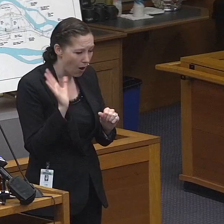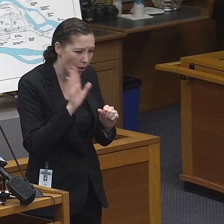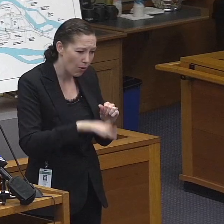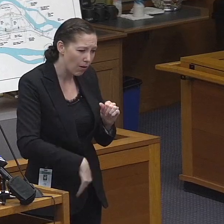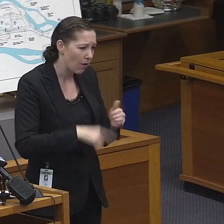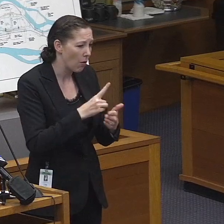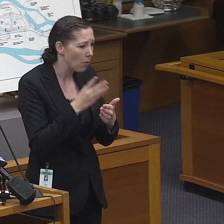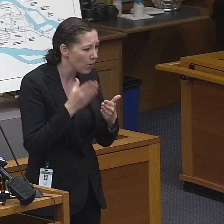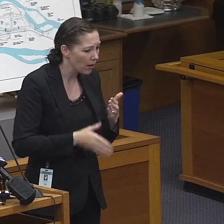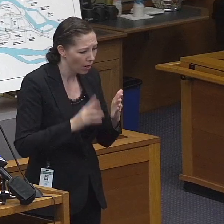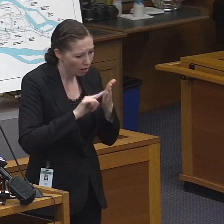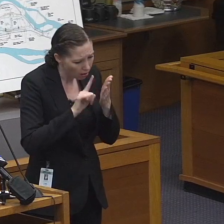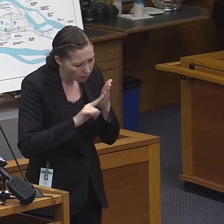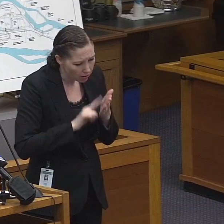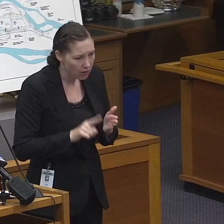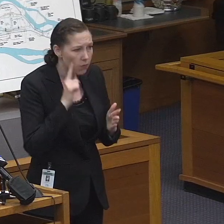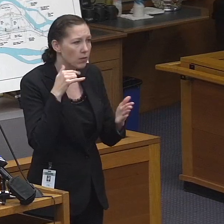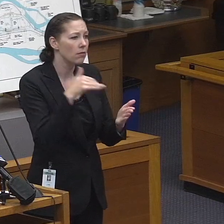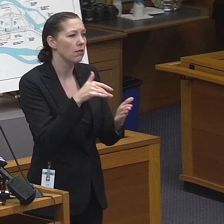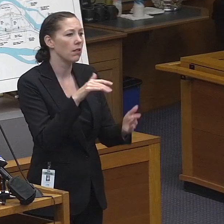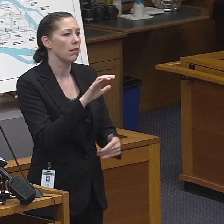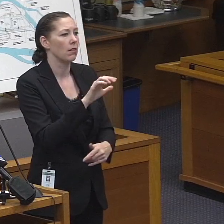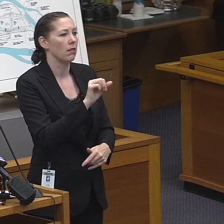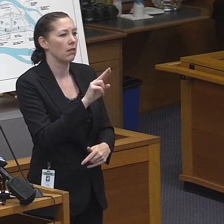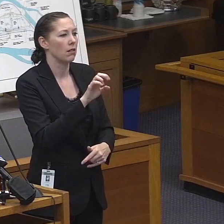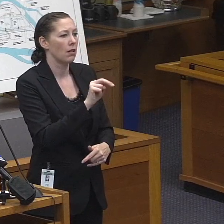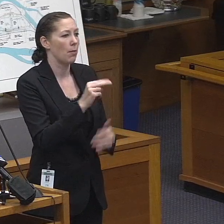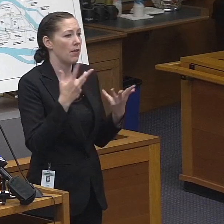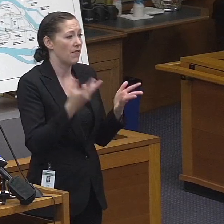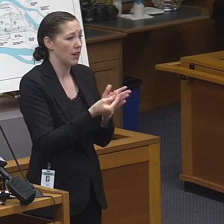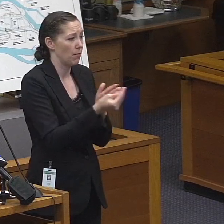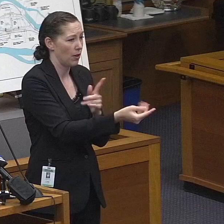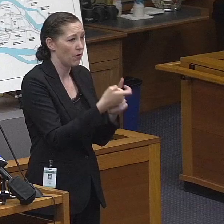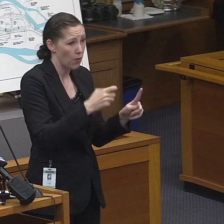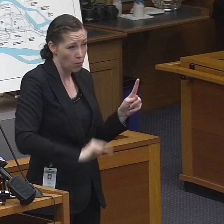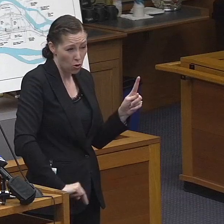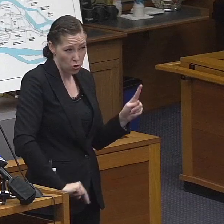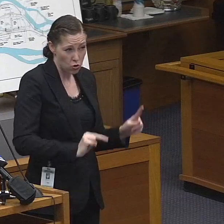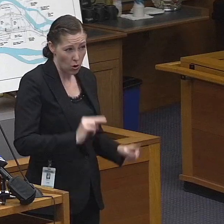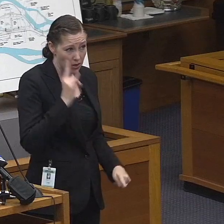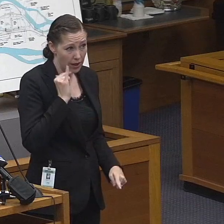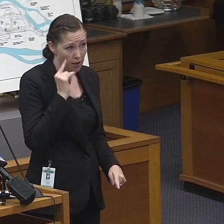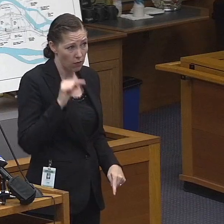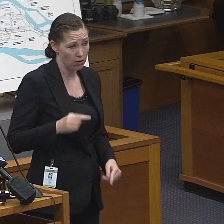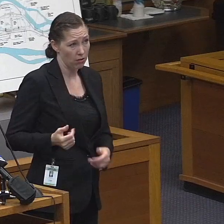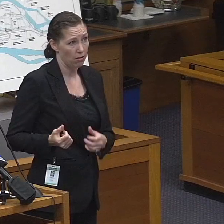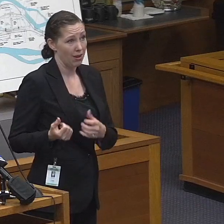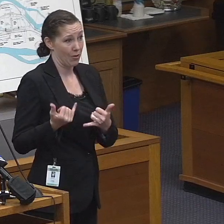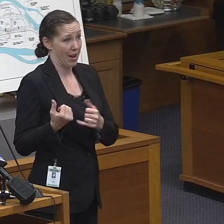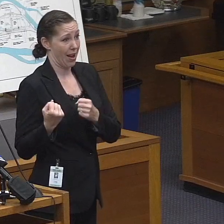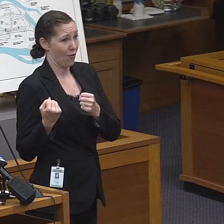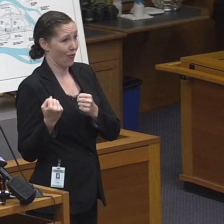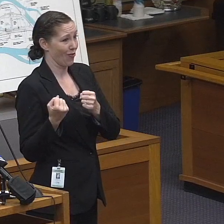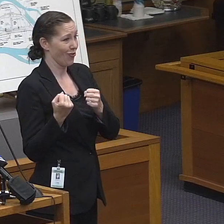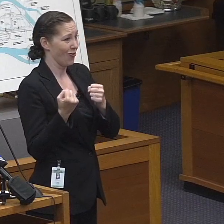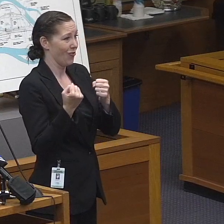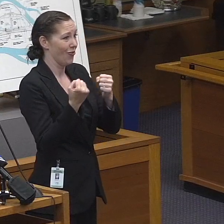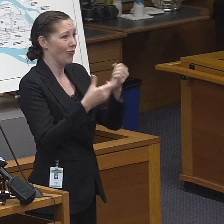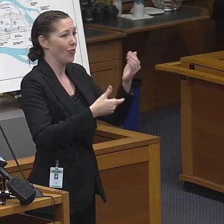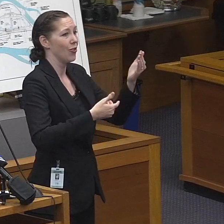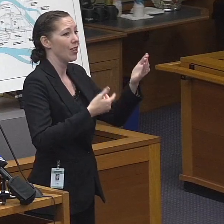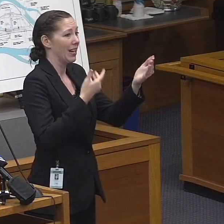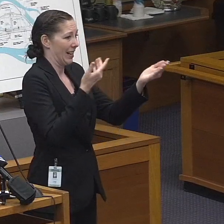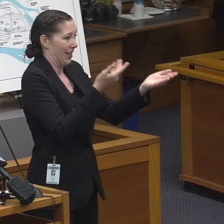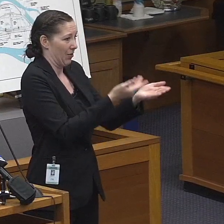to study this. The carbon was actually purchased from Northern California, right? So the truckload is on its way to Salem.